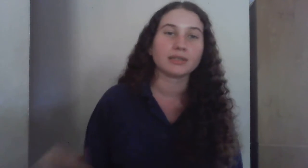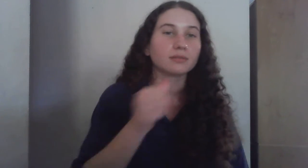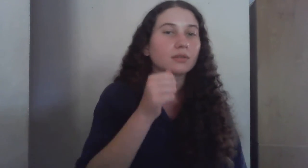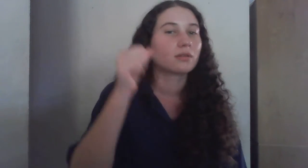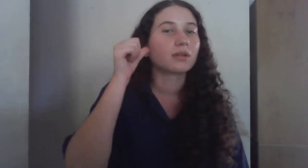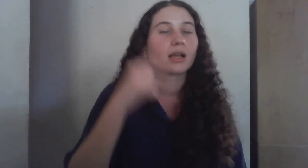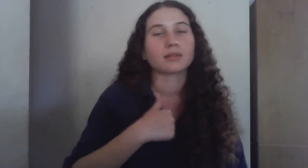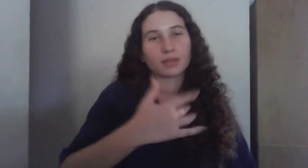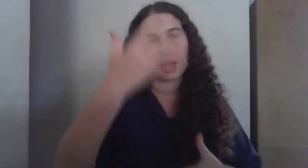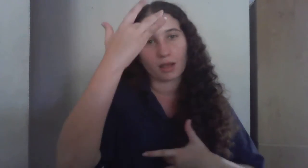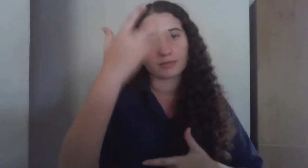Right?